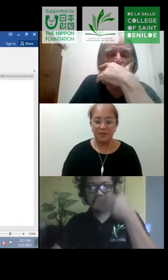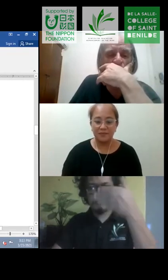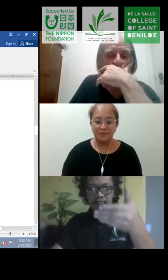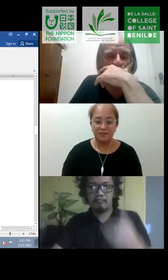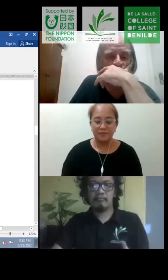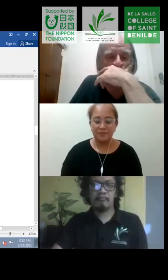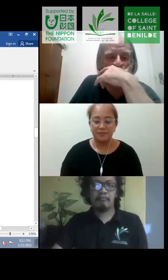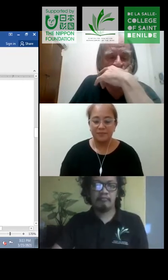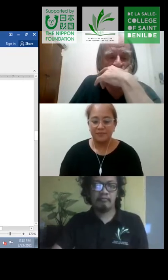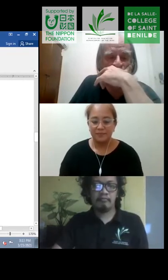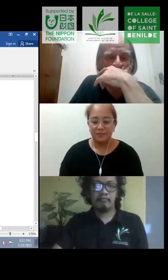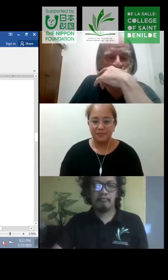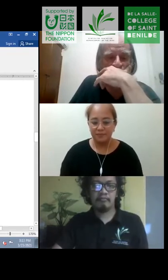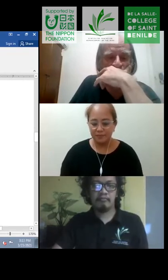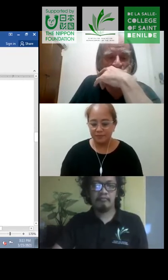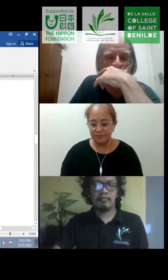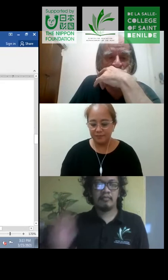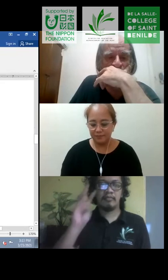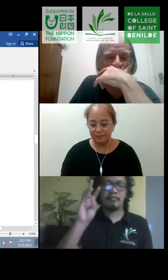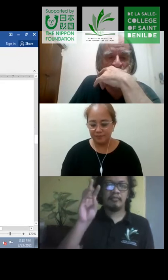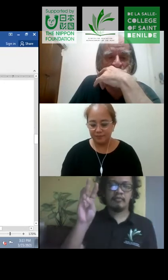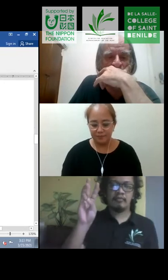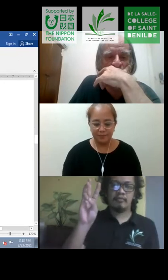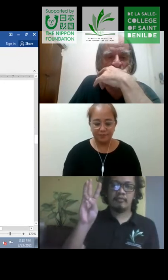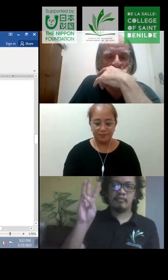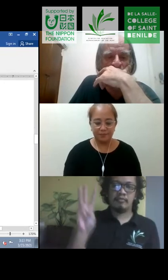Okay. Okay, next,